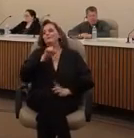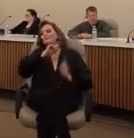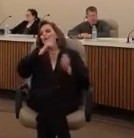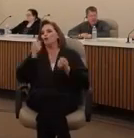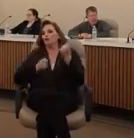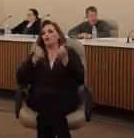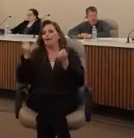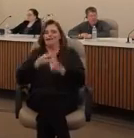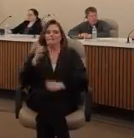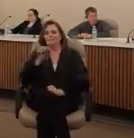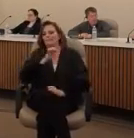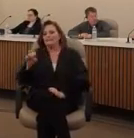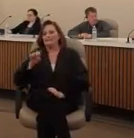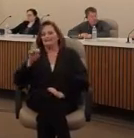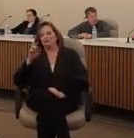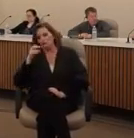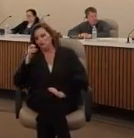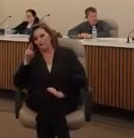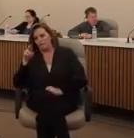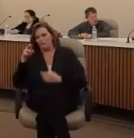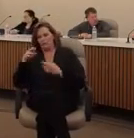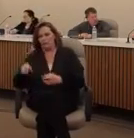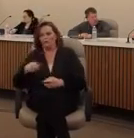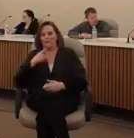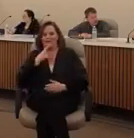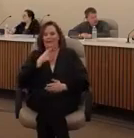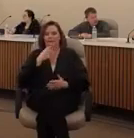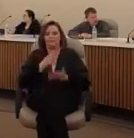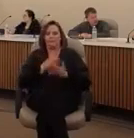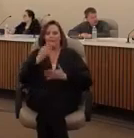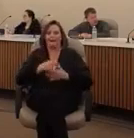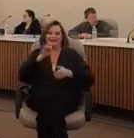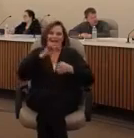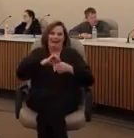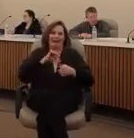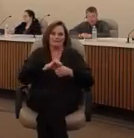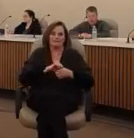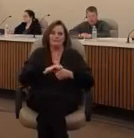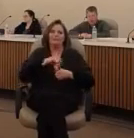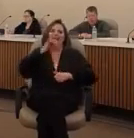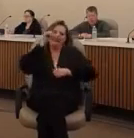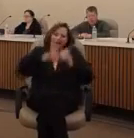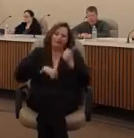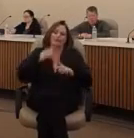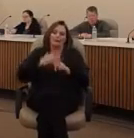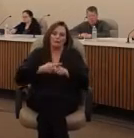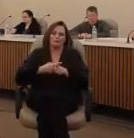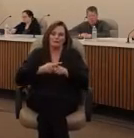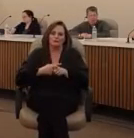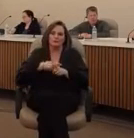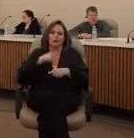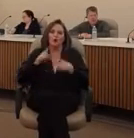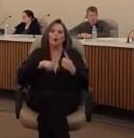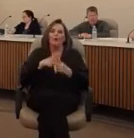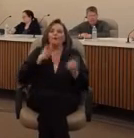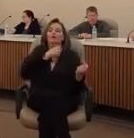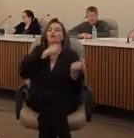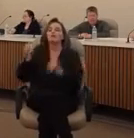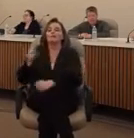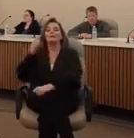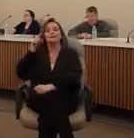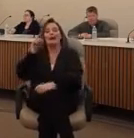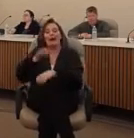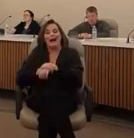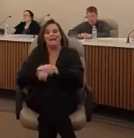can get gas at pretty much every intersection on the way to East River Road. And especially once RIT is back in